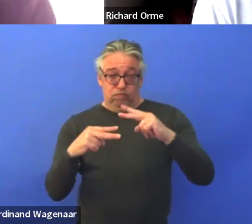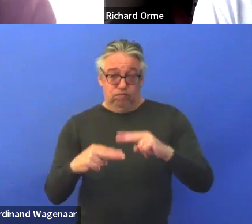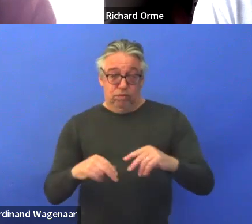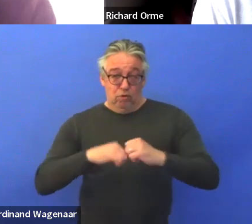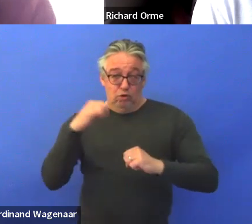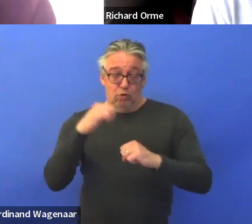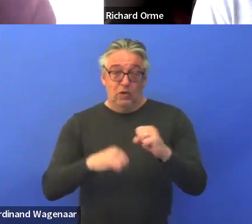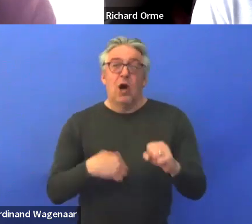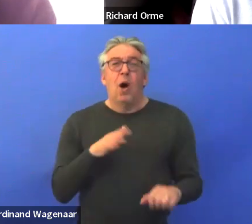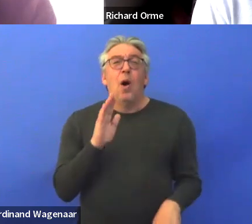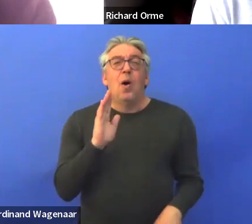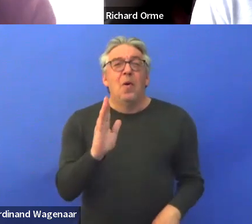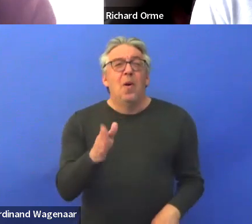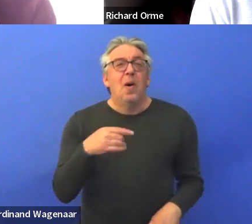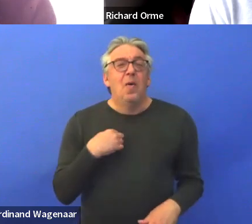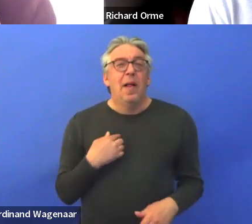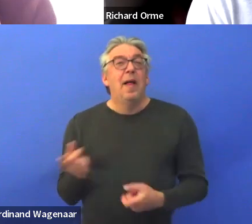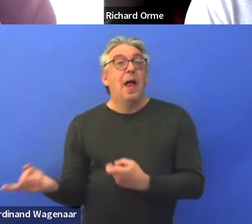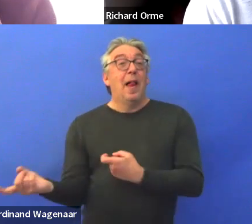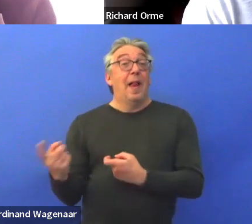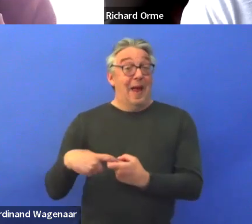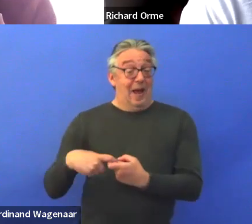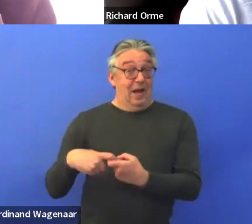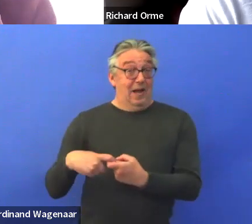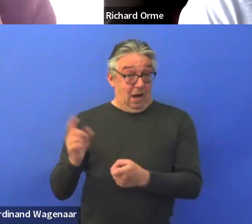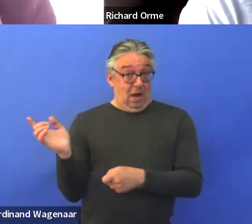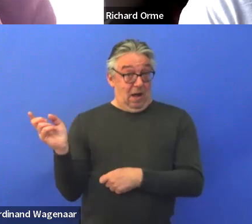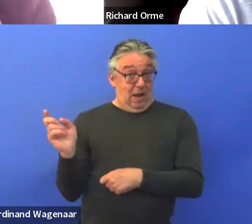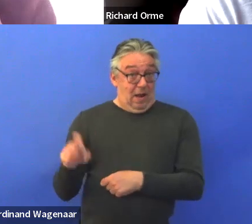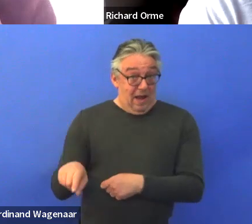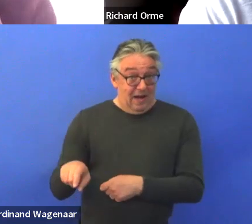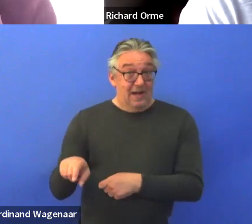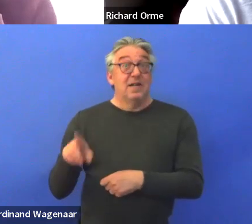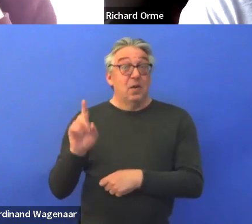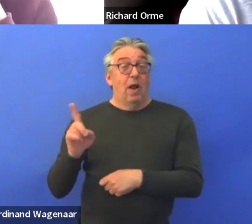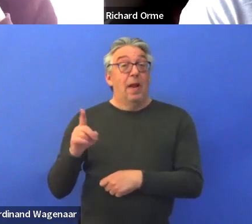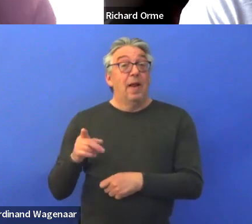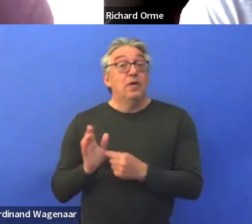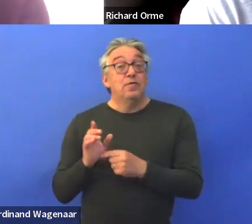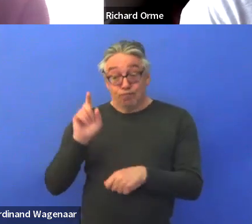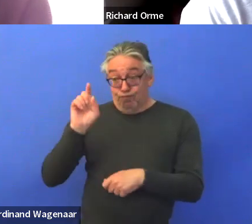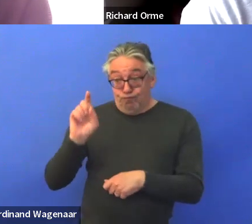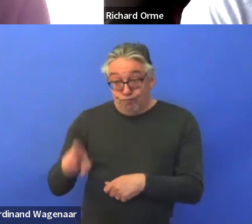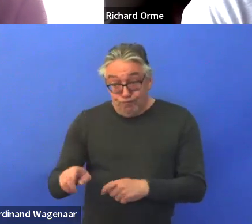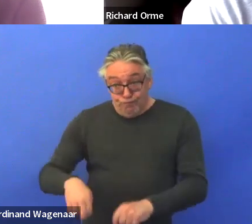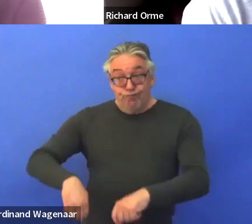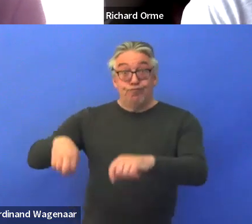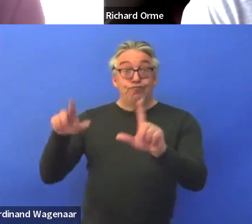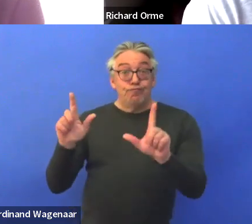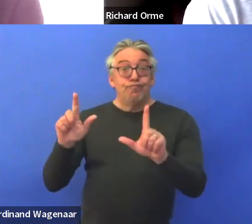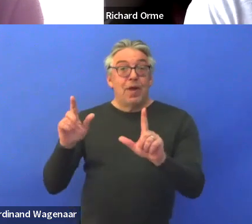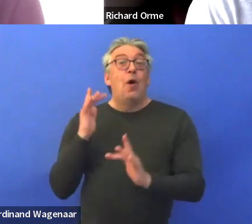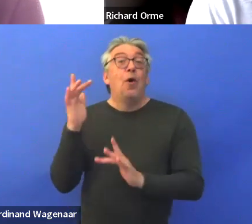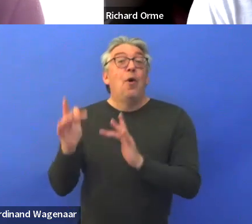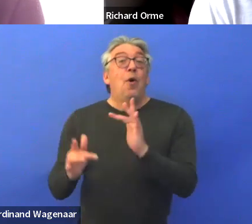put a link through to a couple of webinars where some of this more complex materials are included. And then